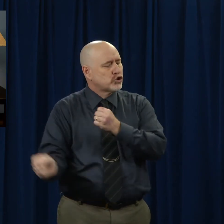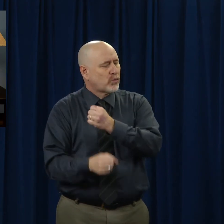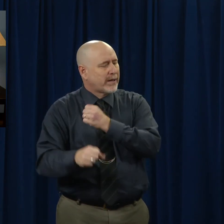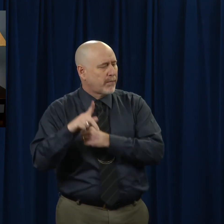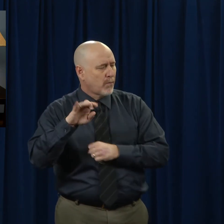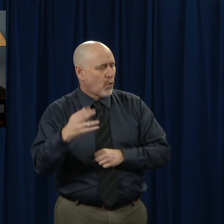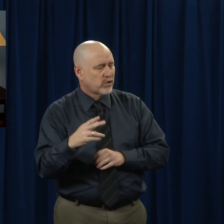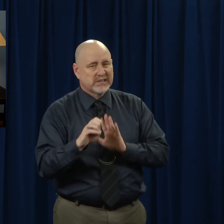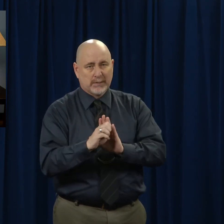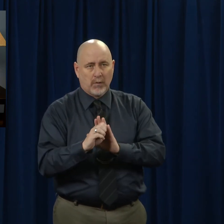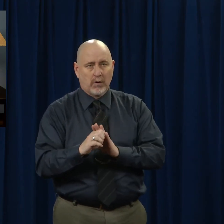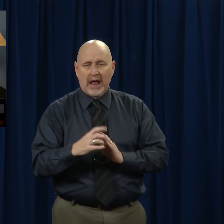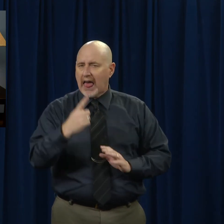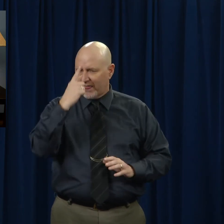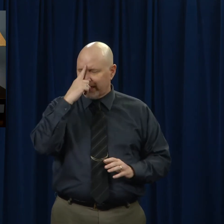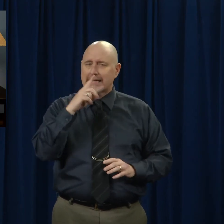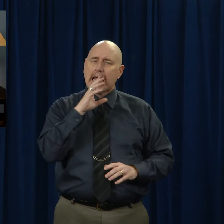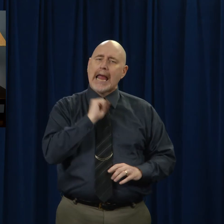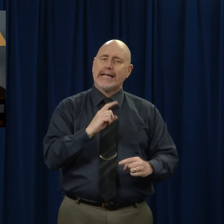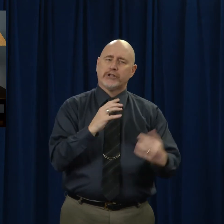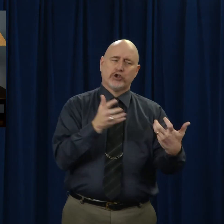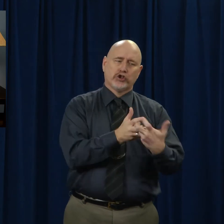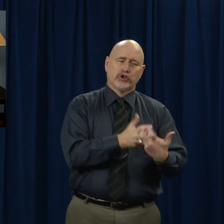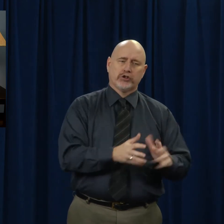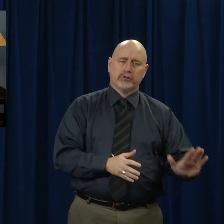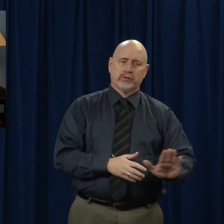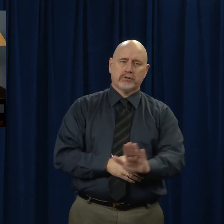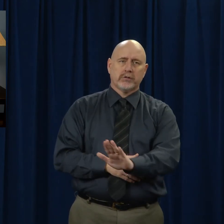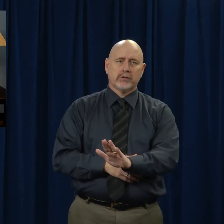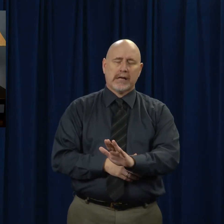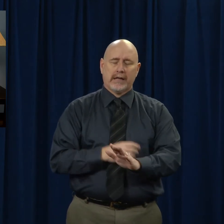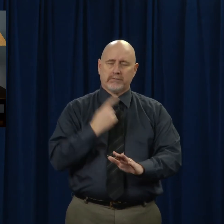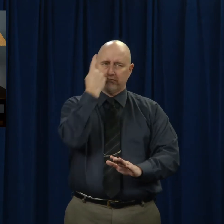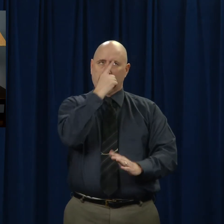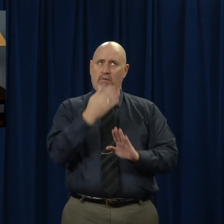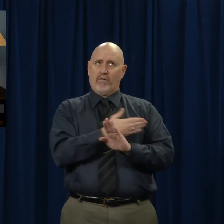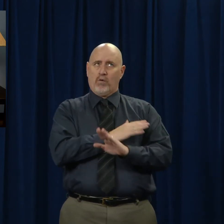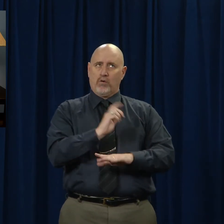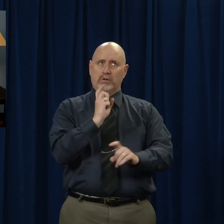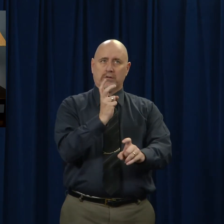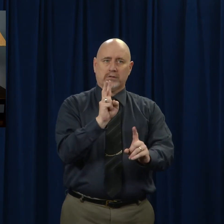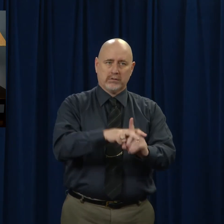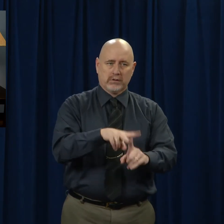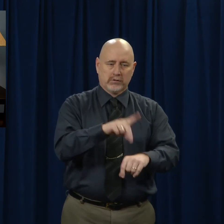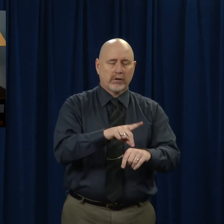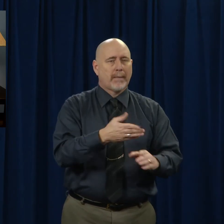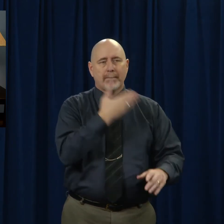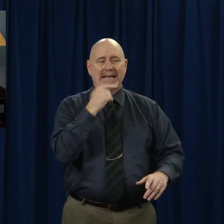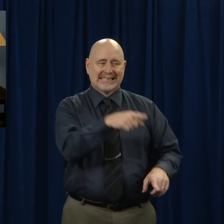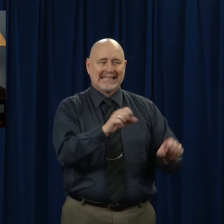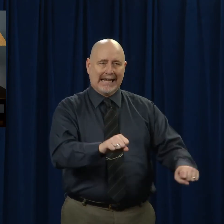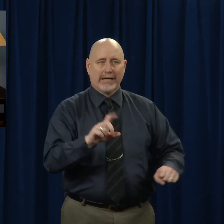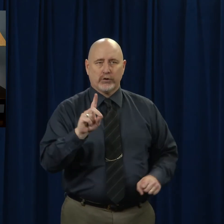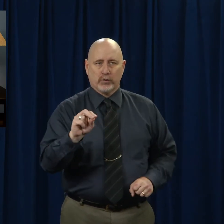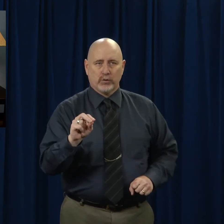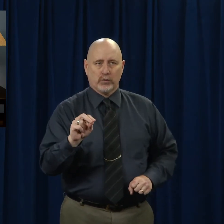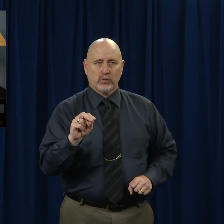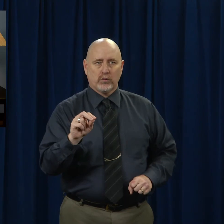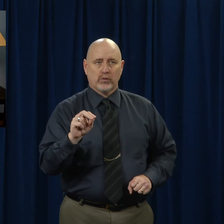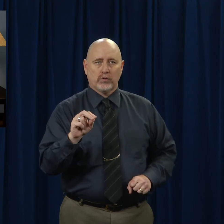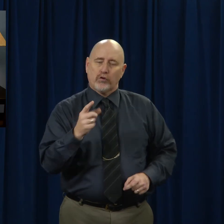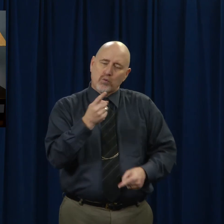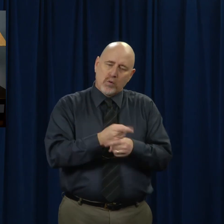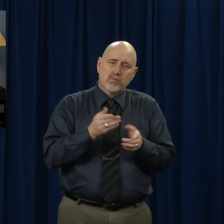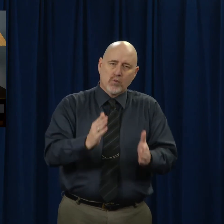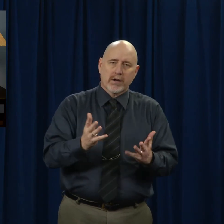sweep the porch. Now I think it needs to be age appropriate and that we take those things into consideration. But a child needs to do the best job he can do, to do